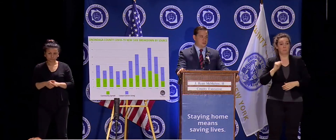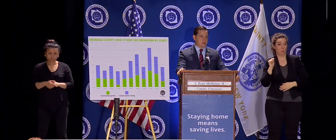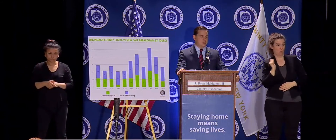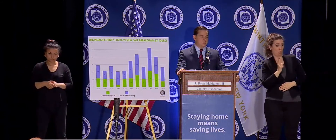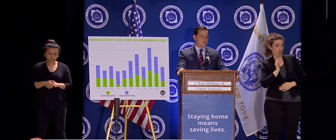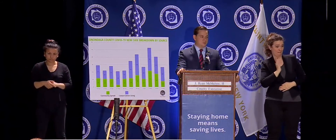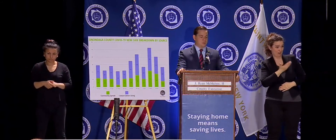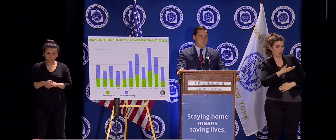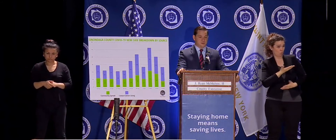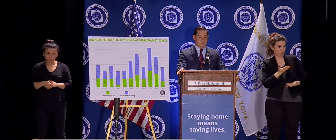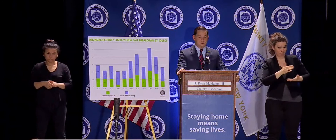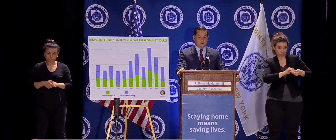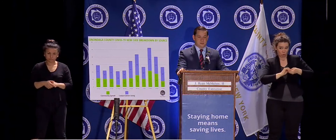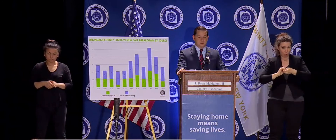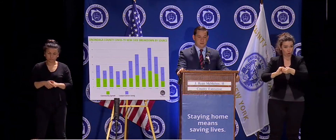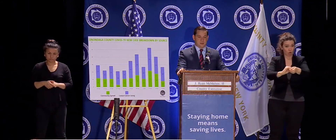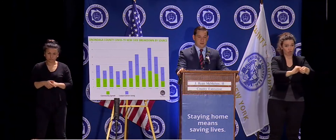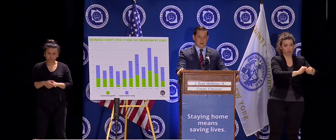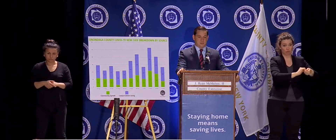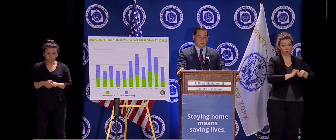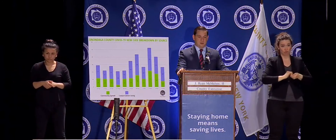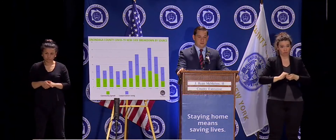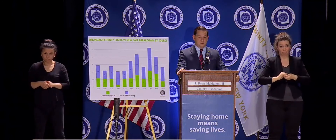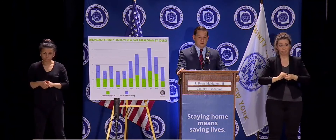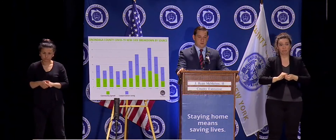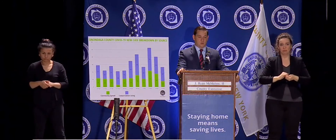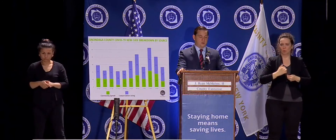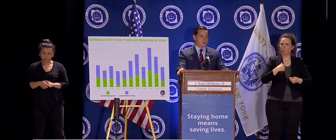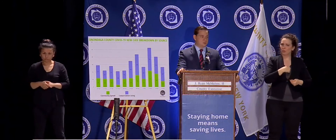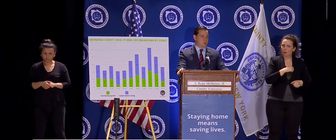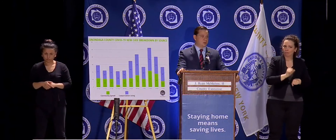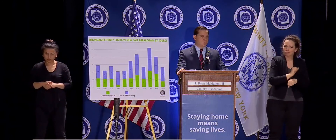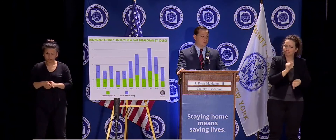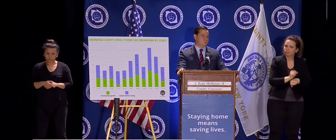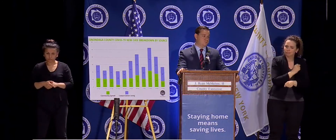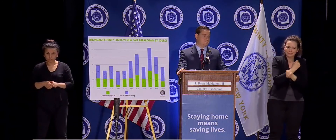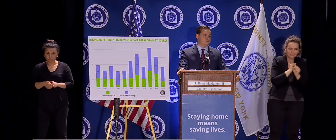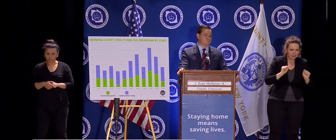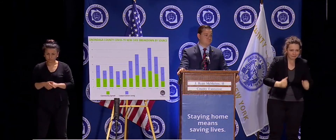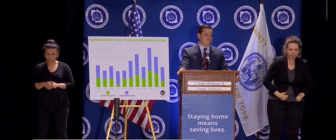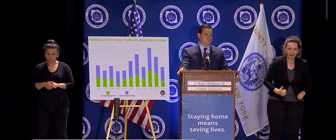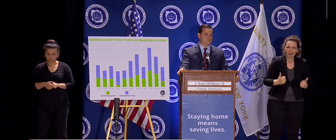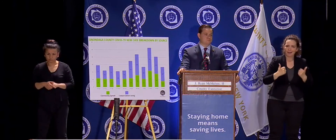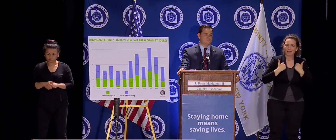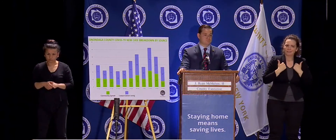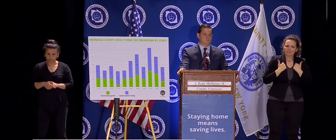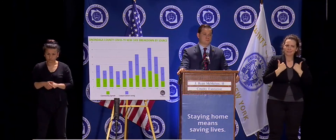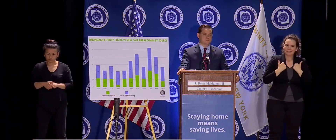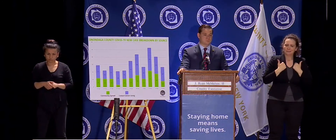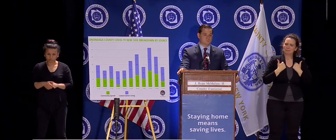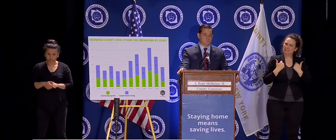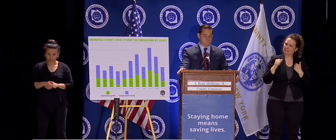lives from these facilities because COVID spread through them.